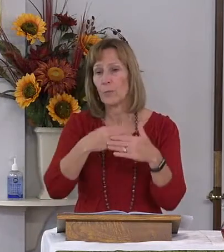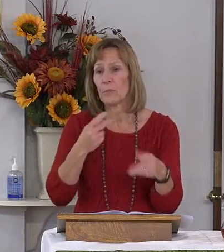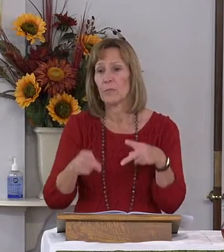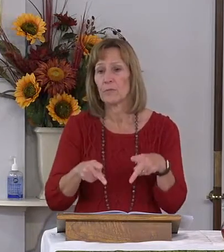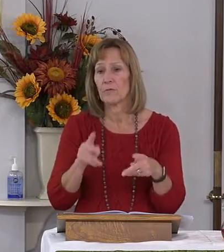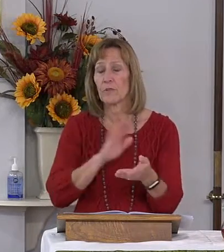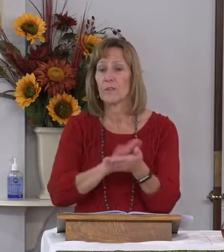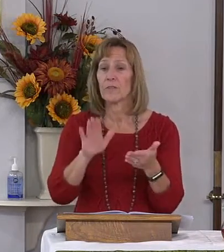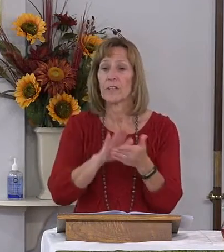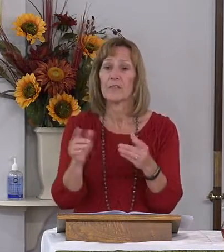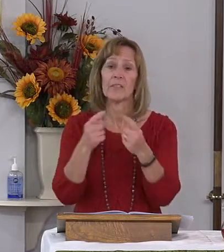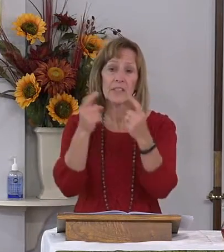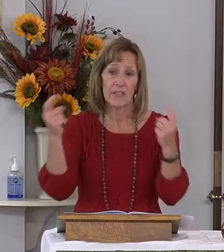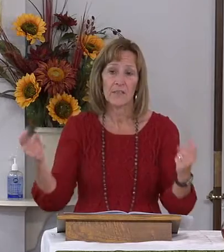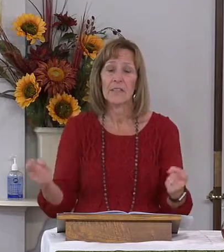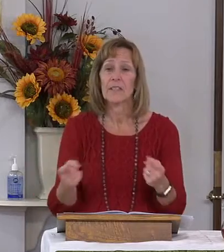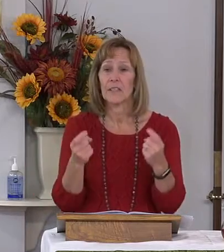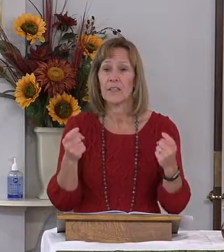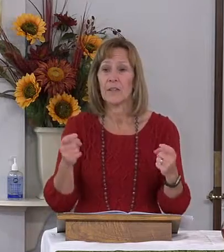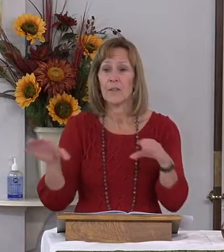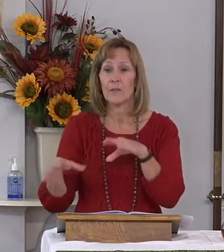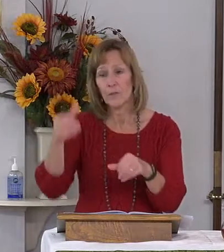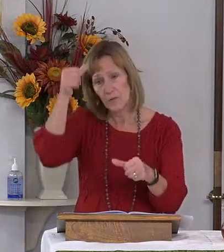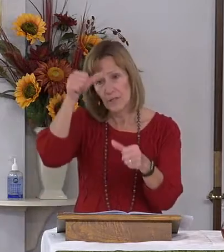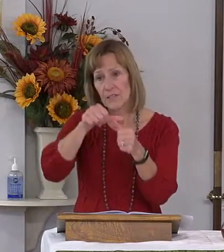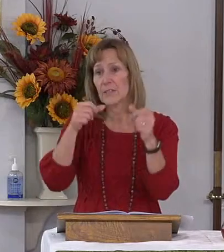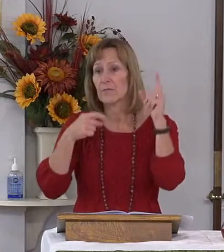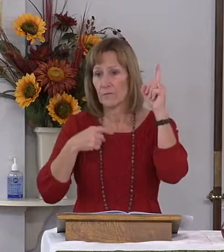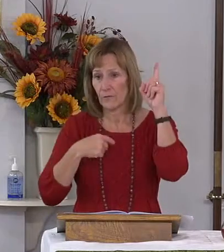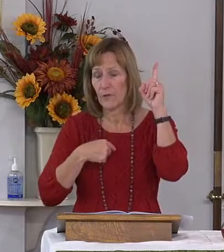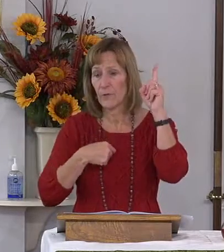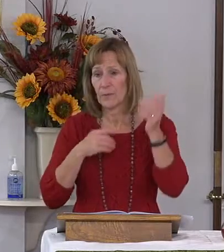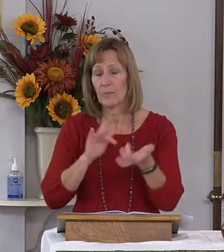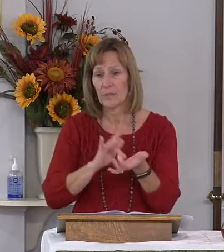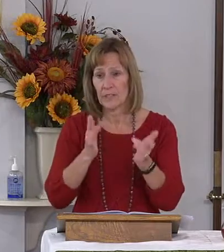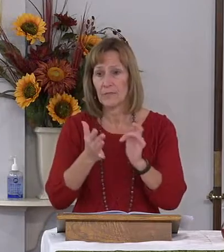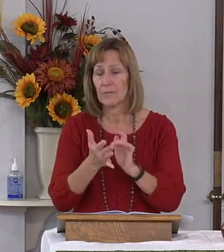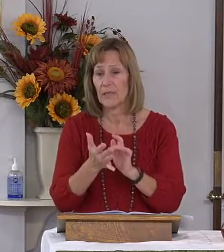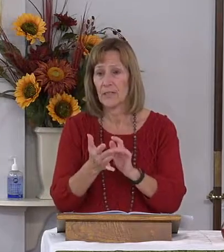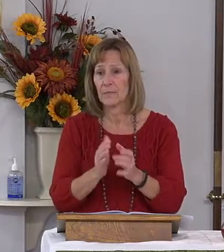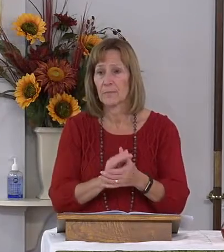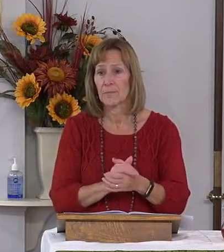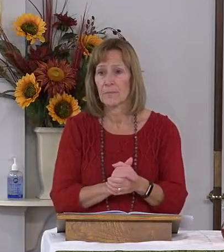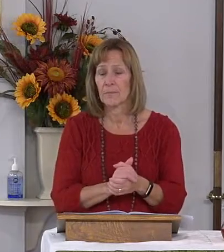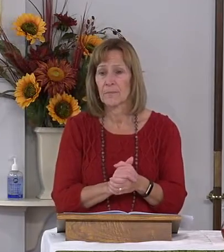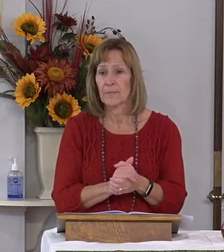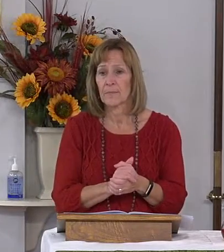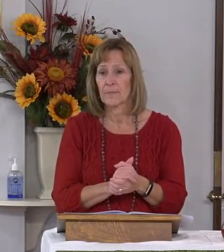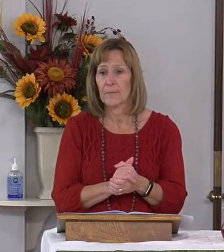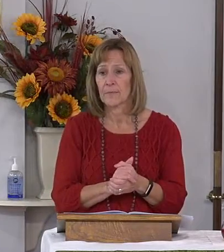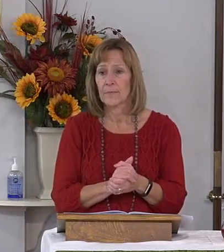for all people for the forgiveness of sin. Do this for the remembrance of me."